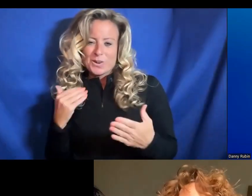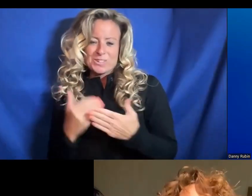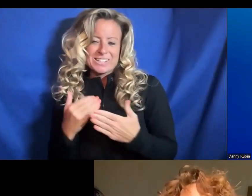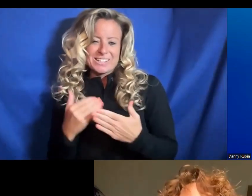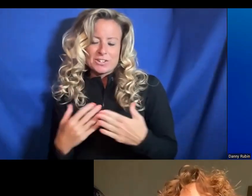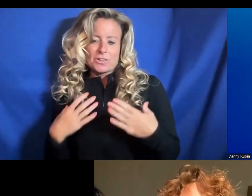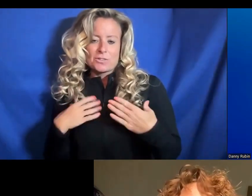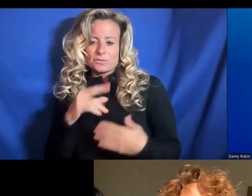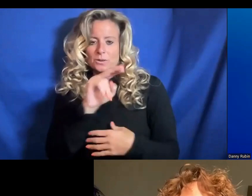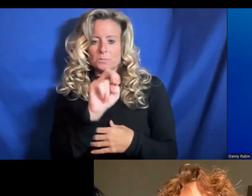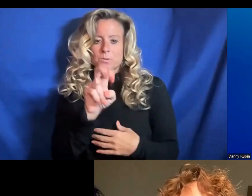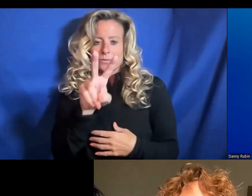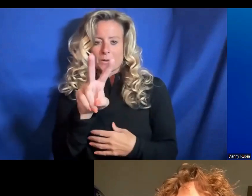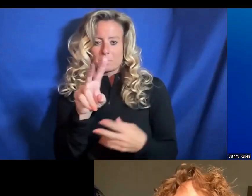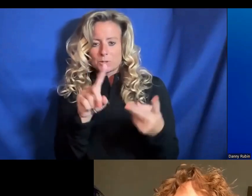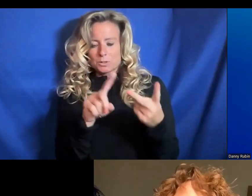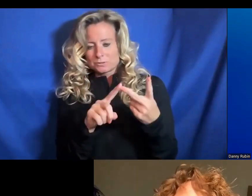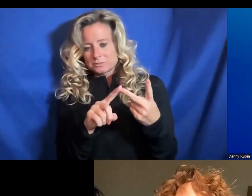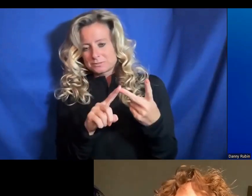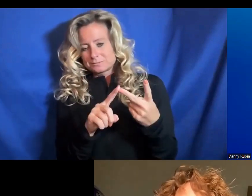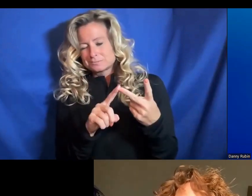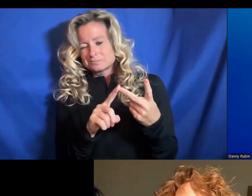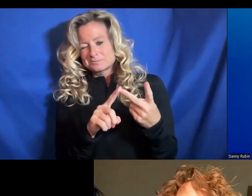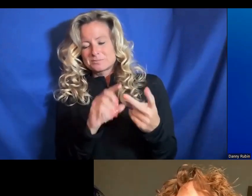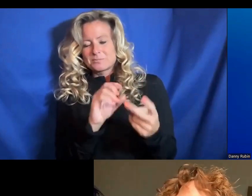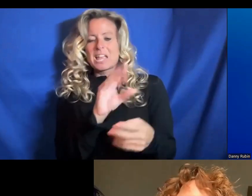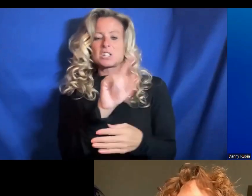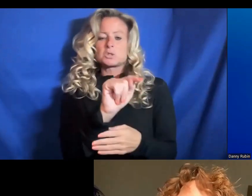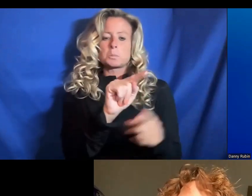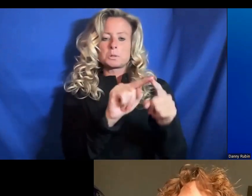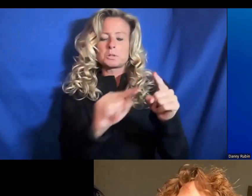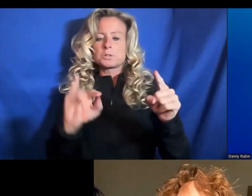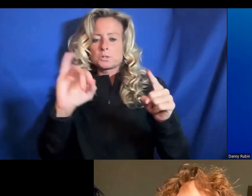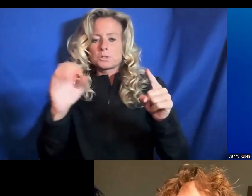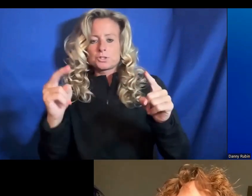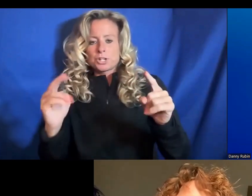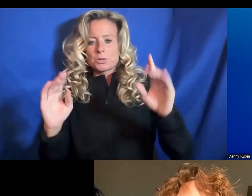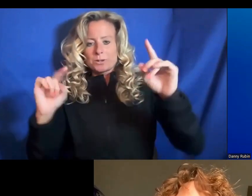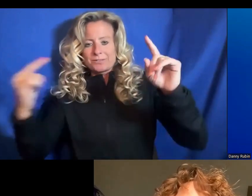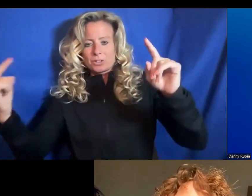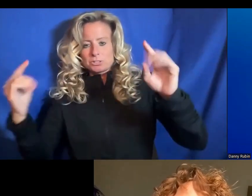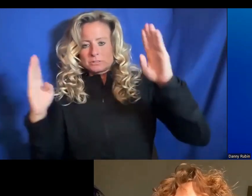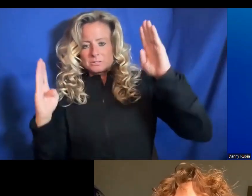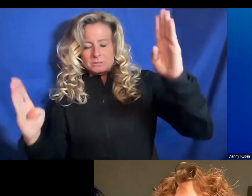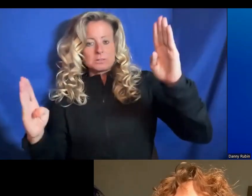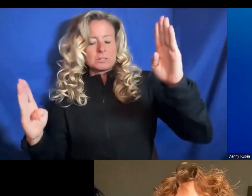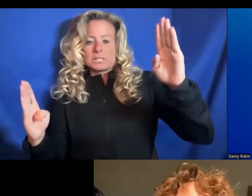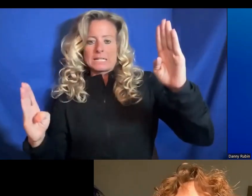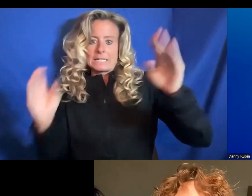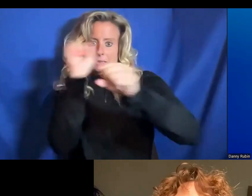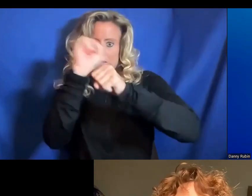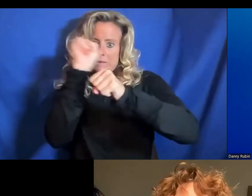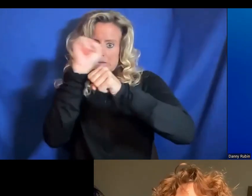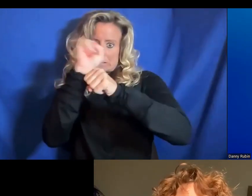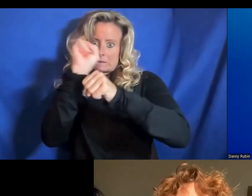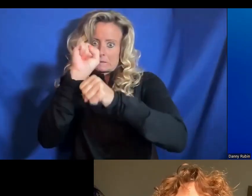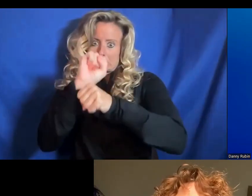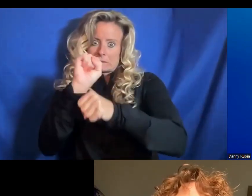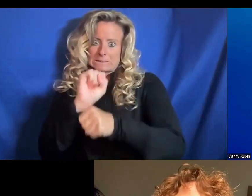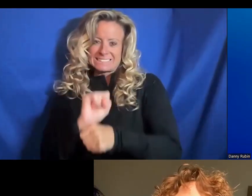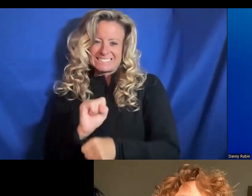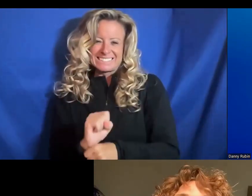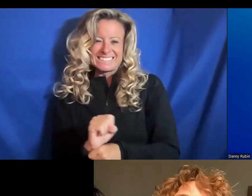from November, maybe mid-October to January 1st. It is crunch time in a salon or a barber